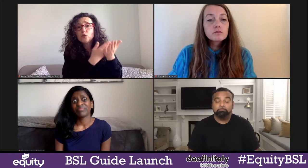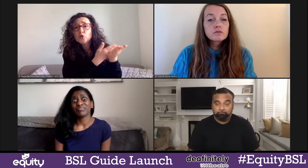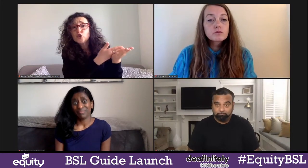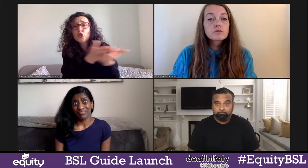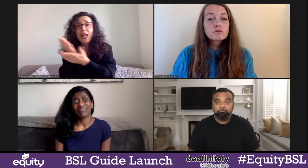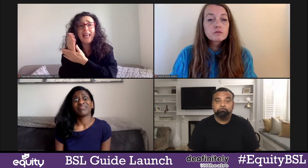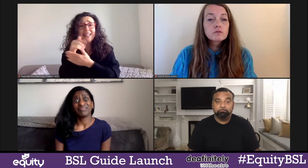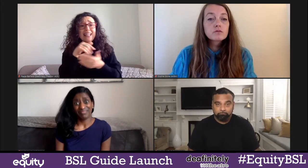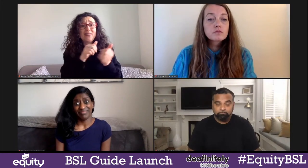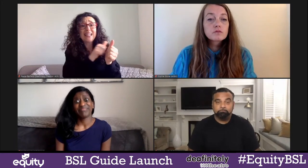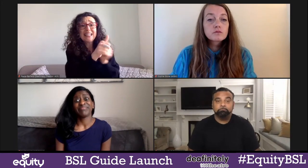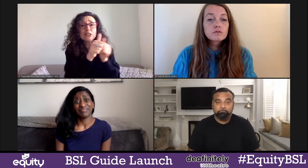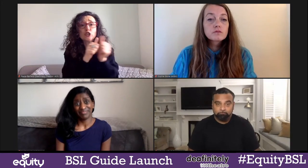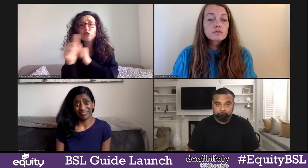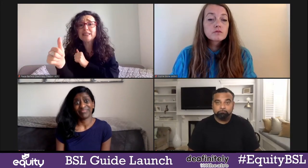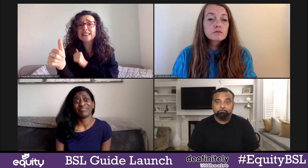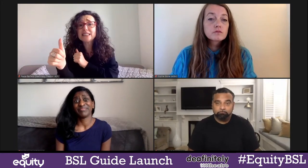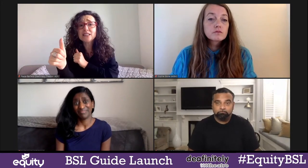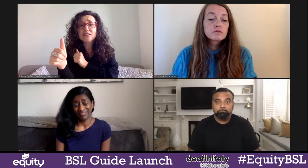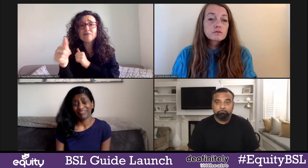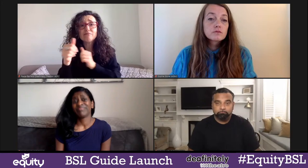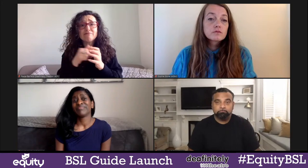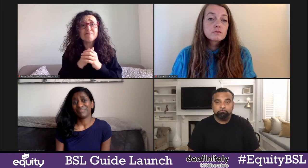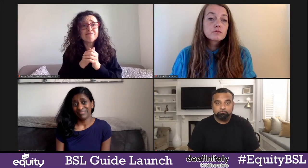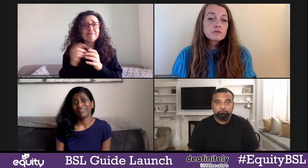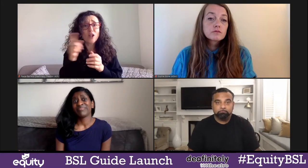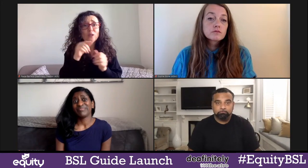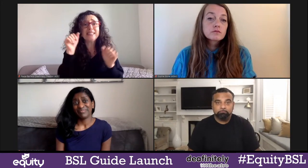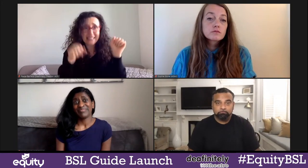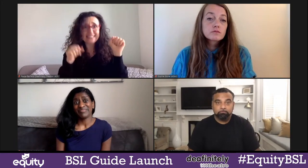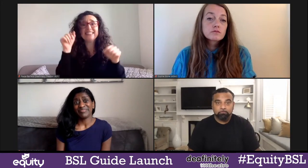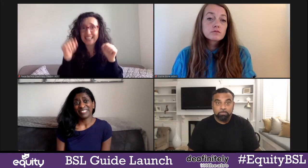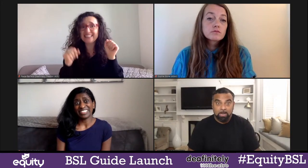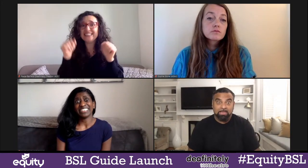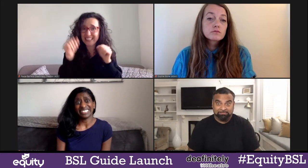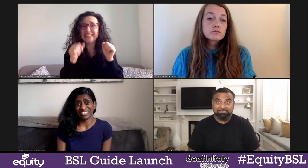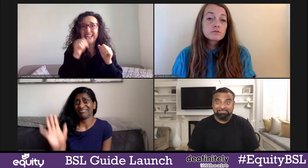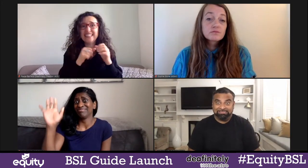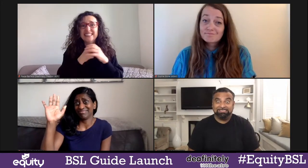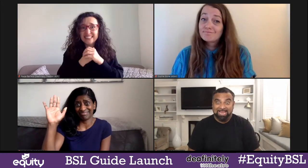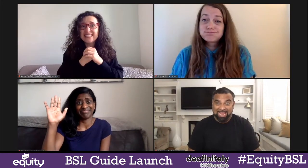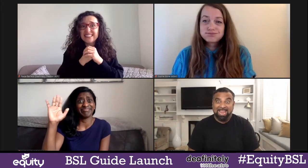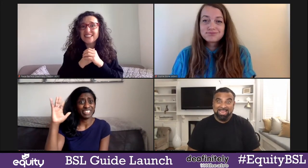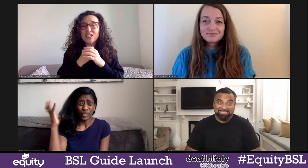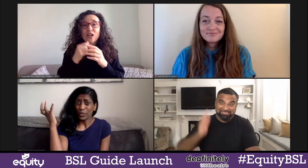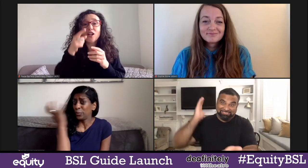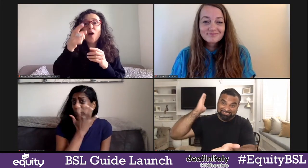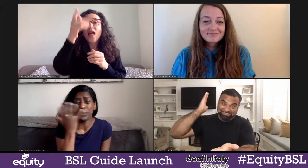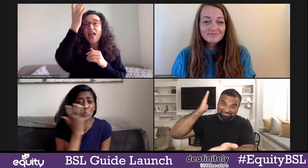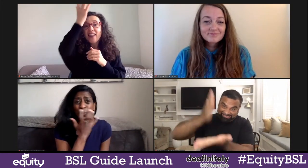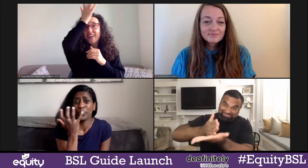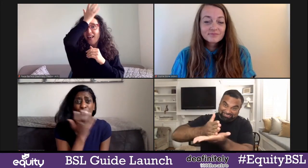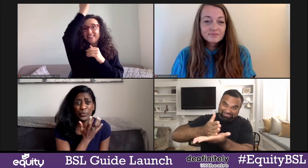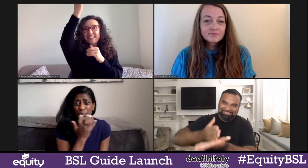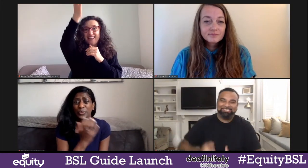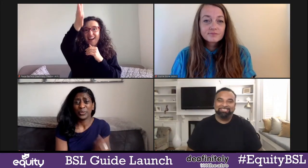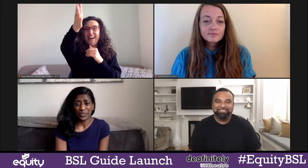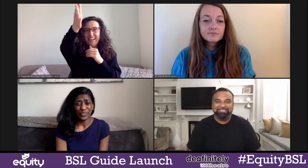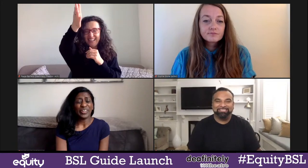all to comment why you feel this guide is so important to share in the industry? I see a lot of nods, but why is it that